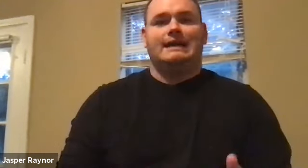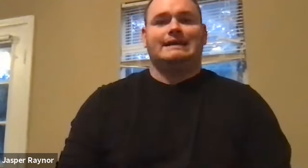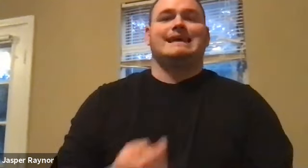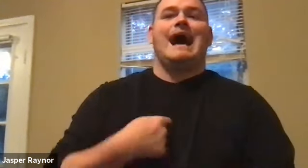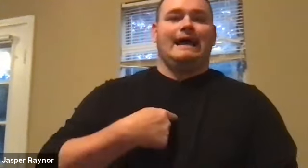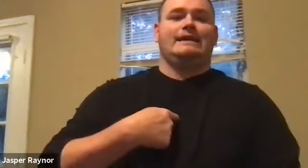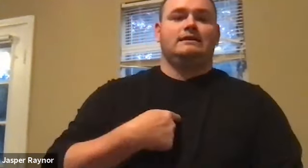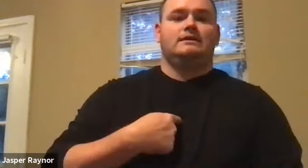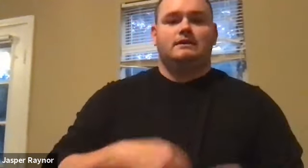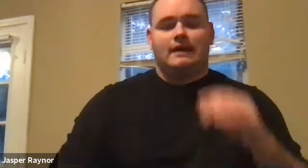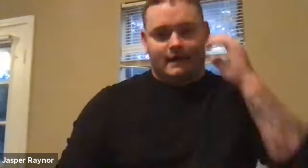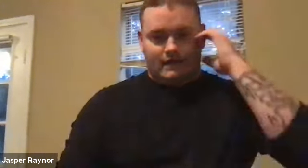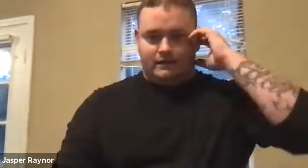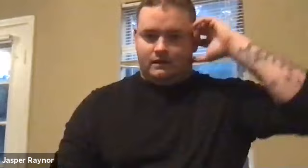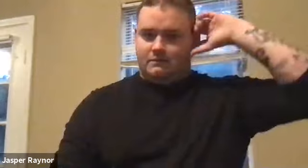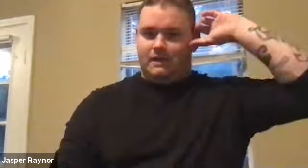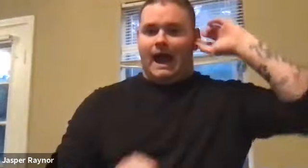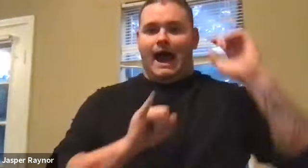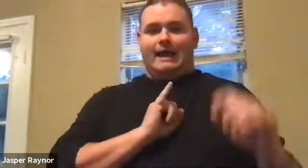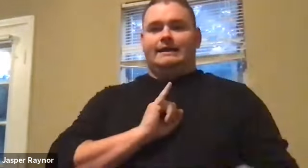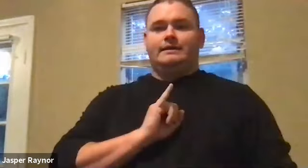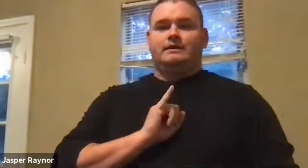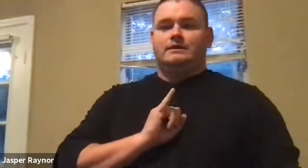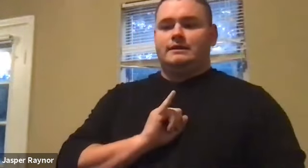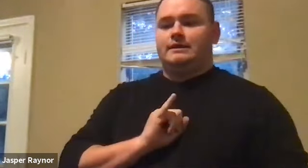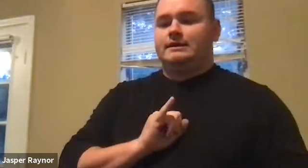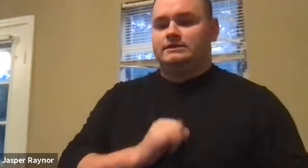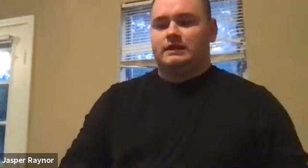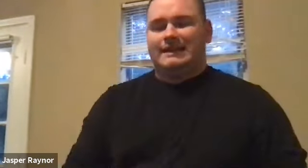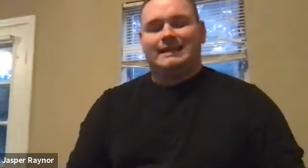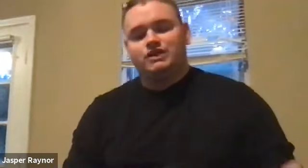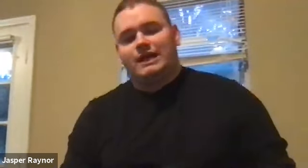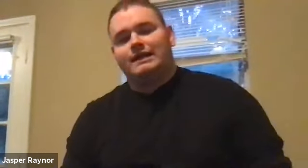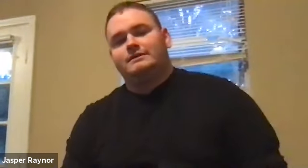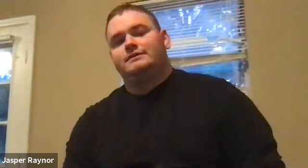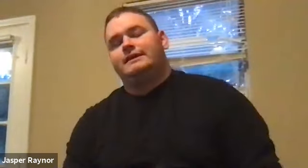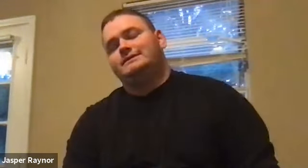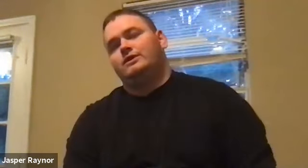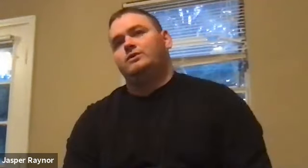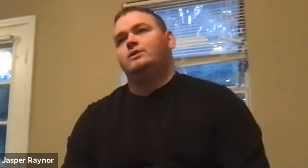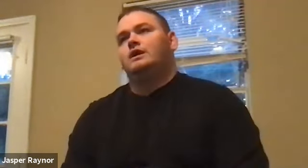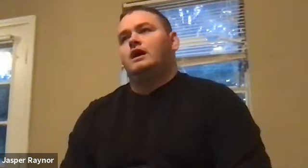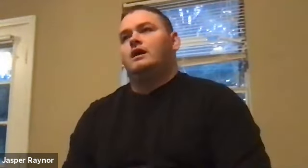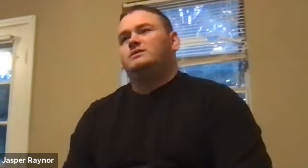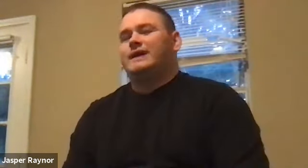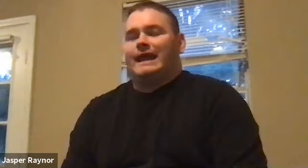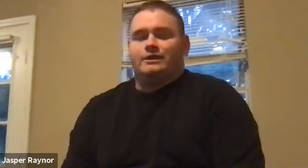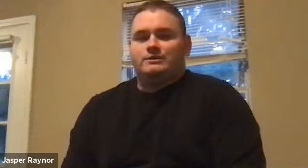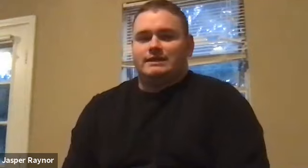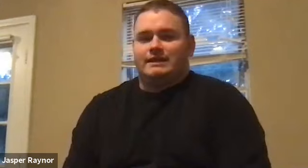signing as I. Mhm. And but I is an English sign, and so you can use it